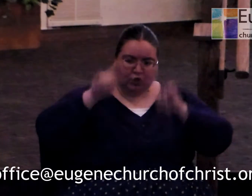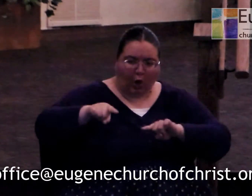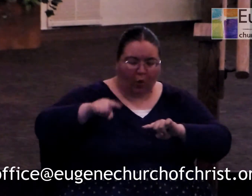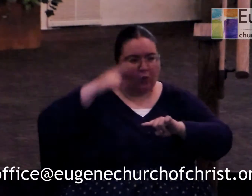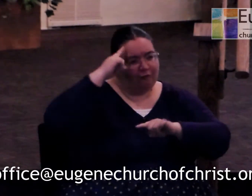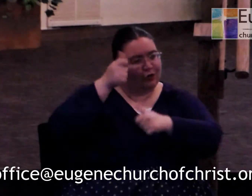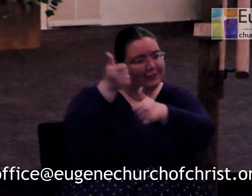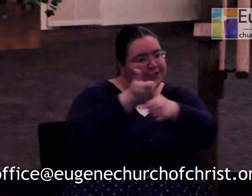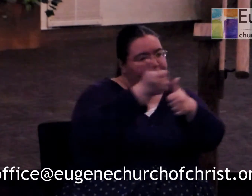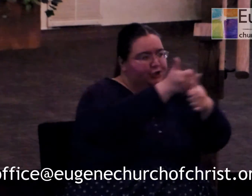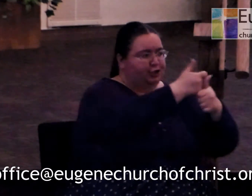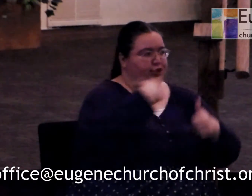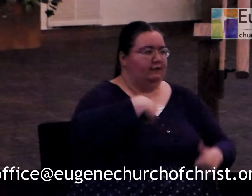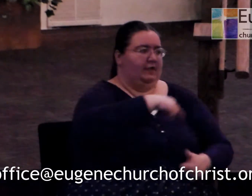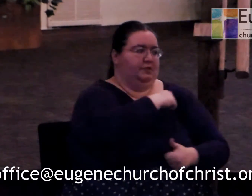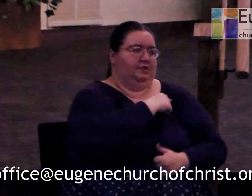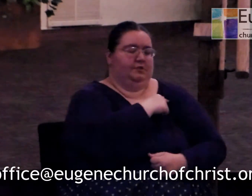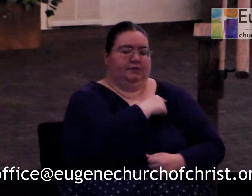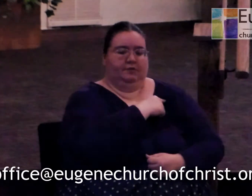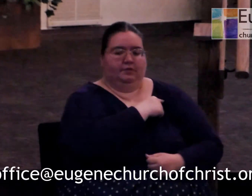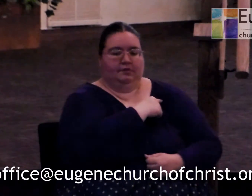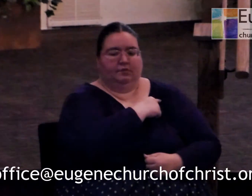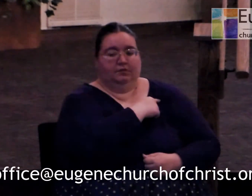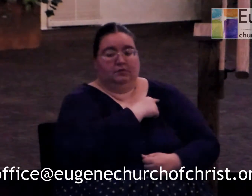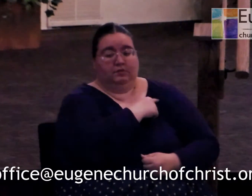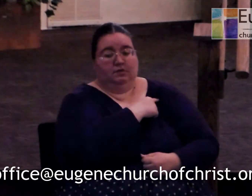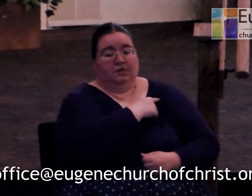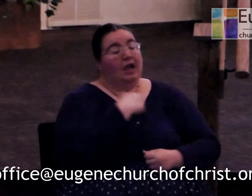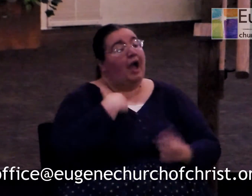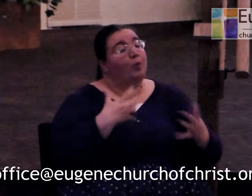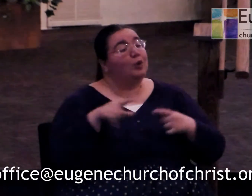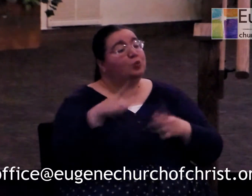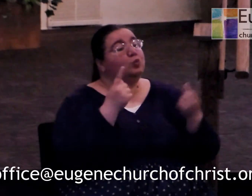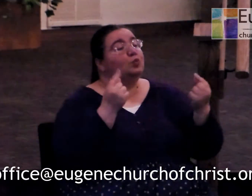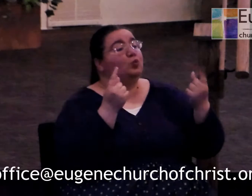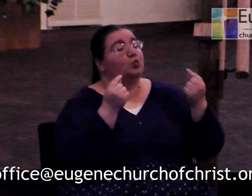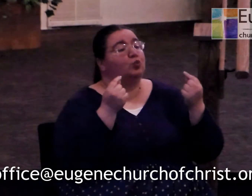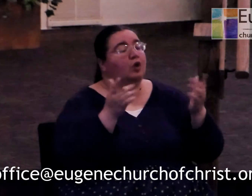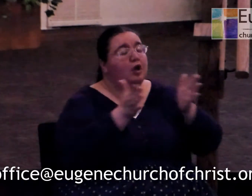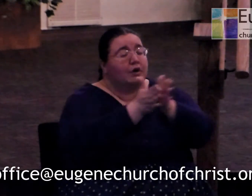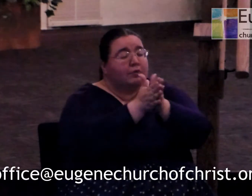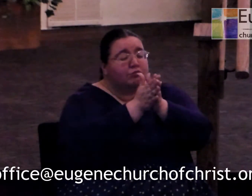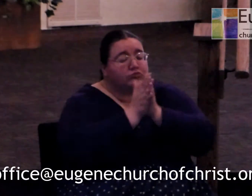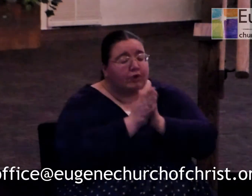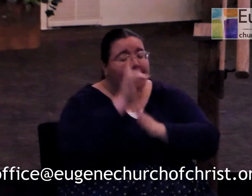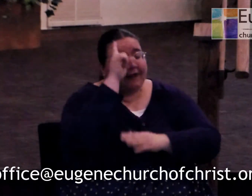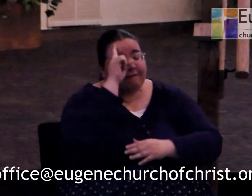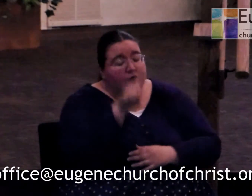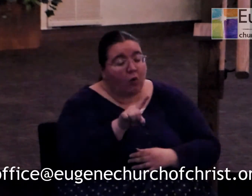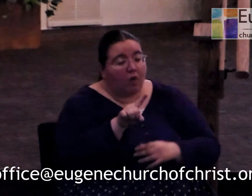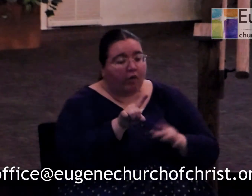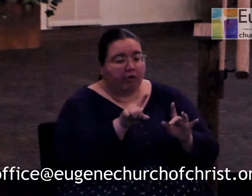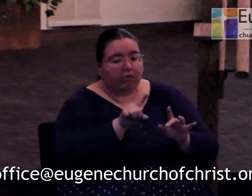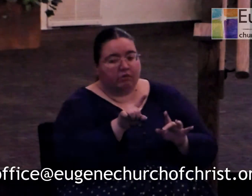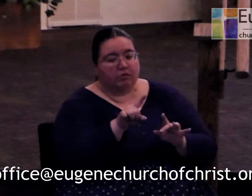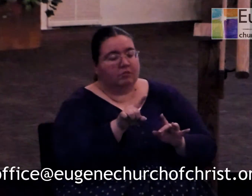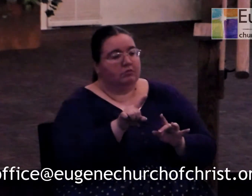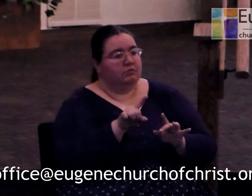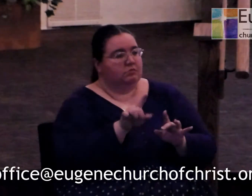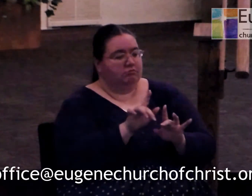at this really needs to hear this. First of all, this is what I want you to do. Pray for, and I hope that at some point during the